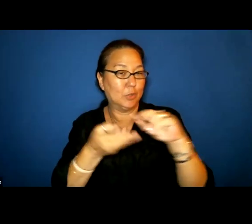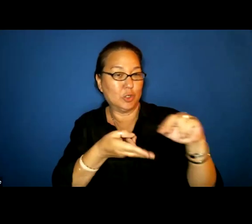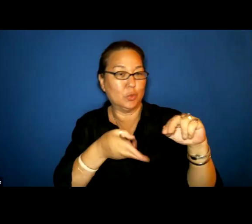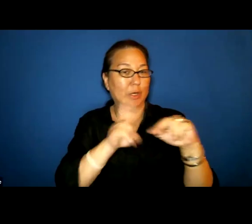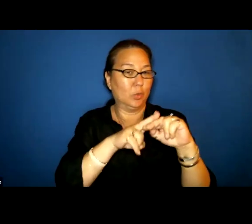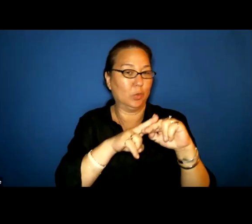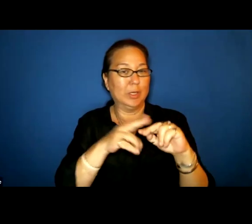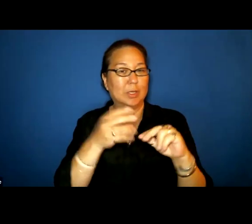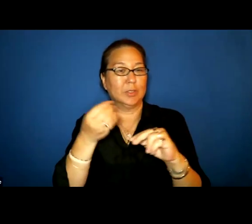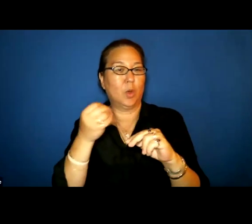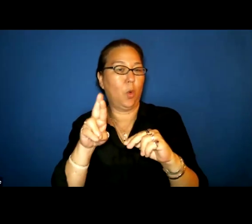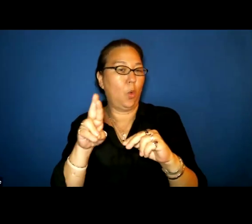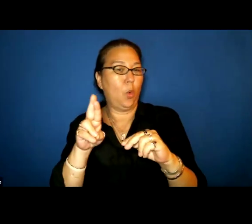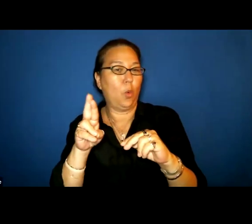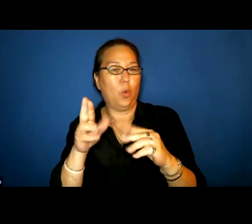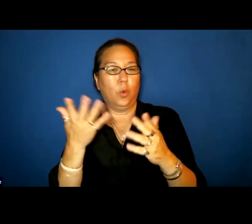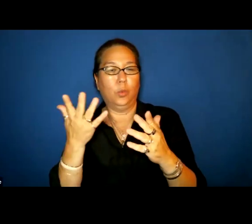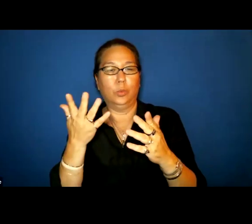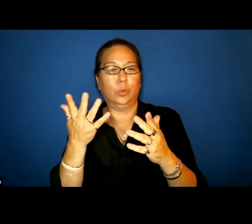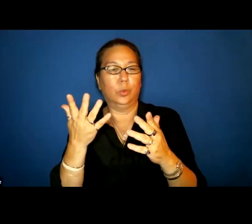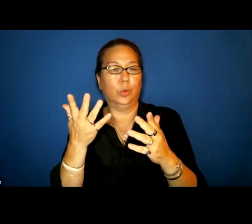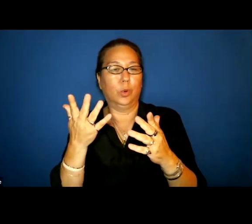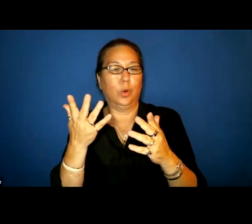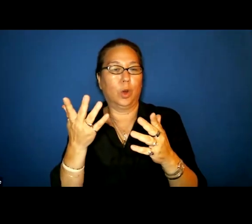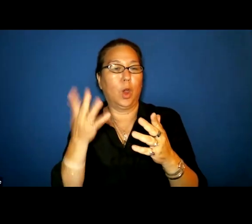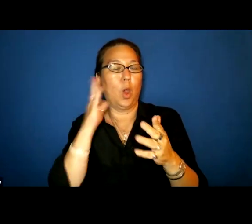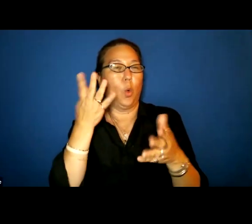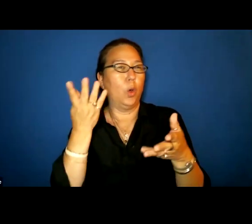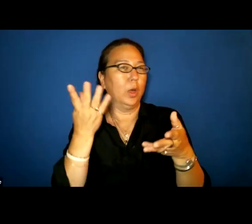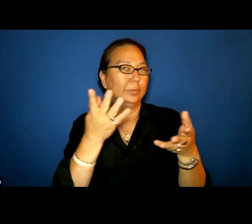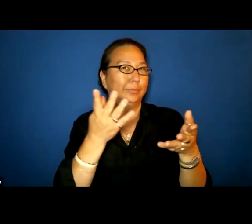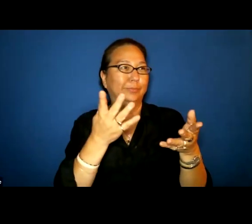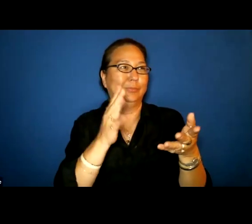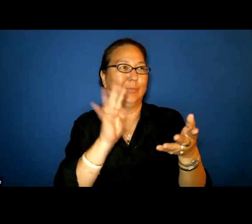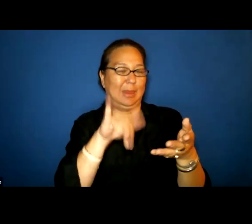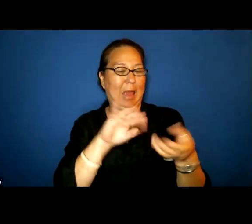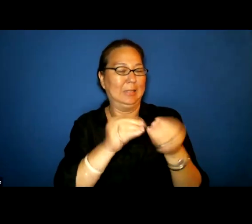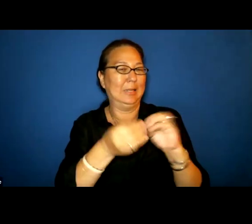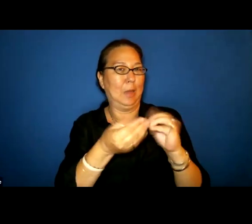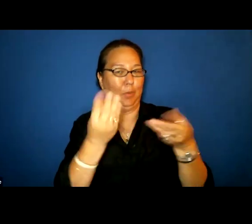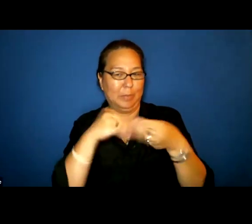inclusion program that we cannot count them anymore?